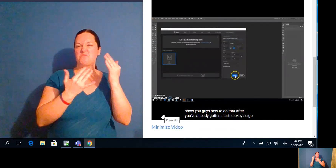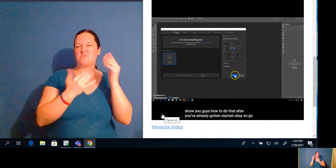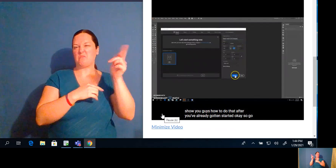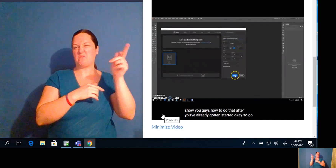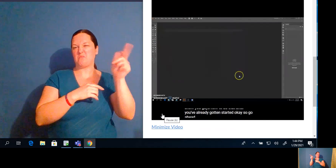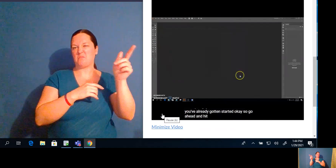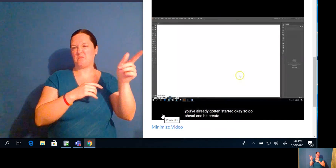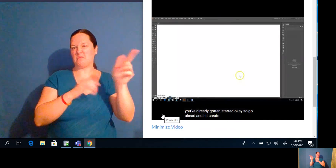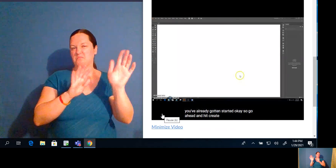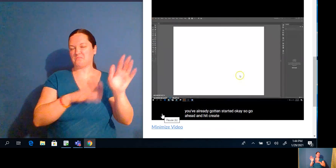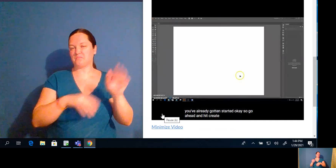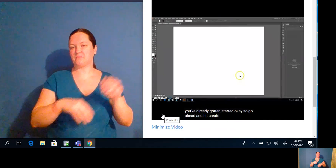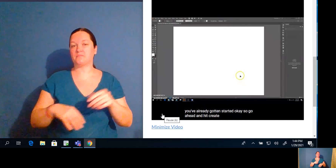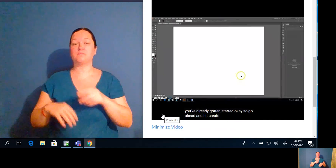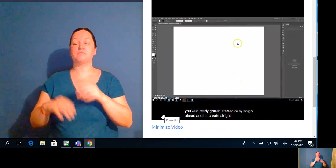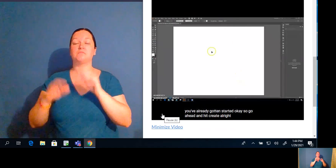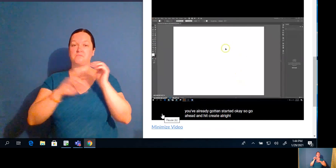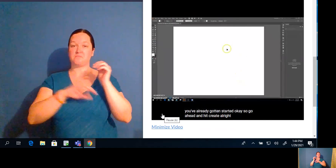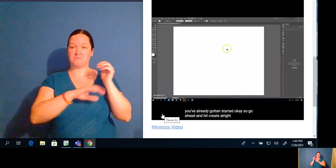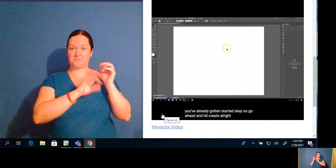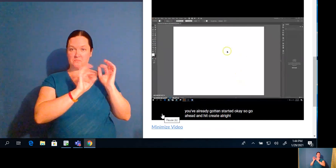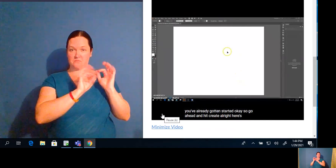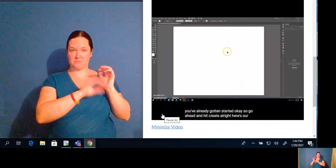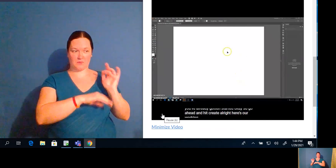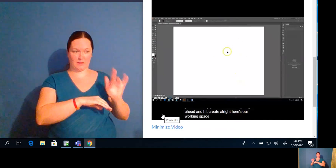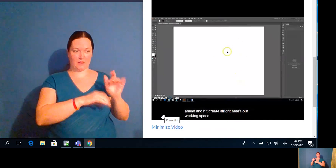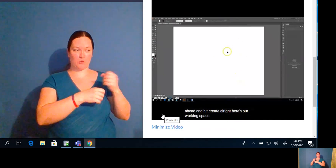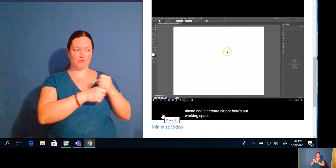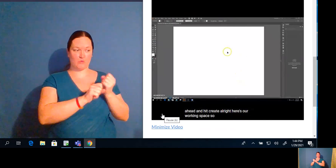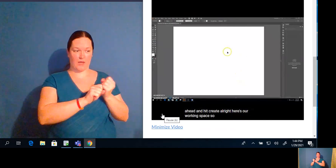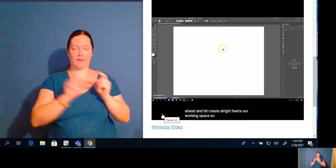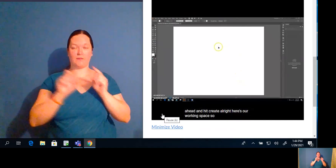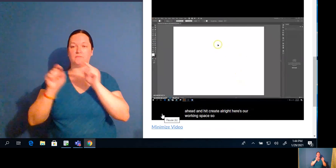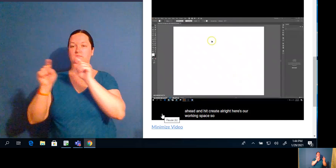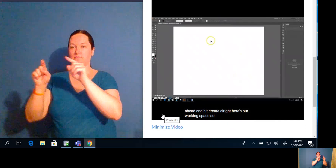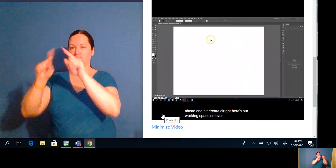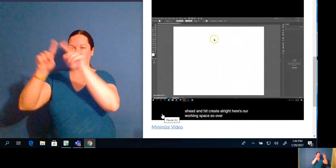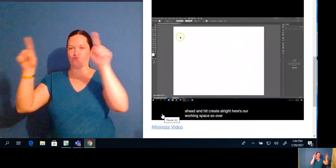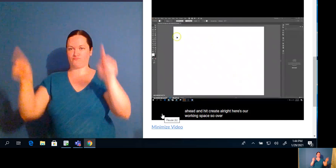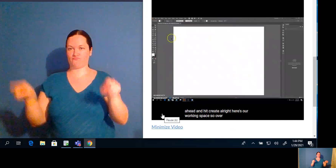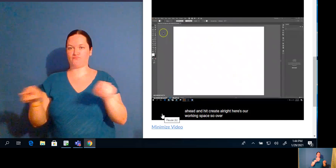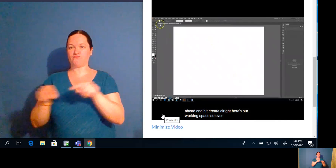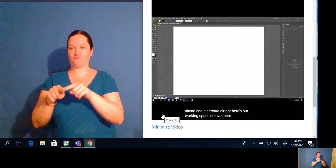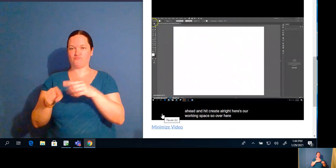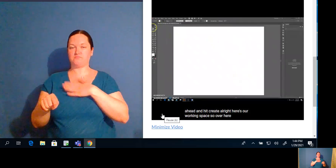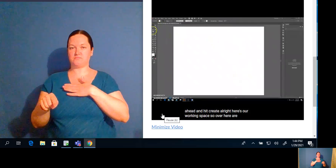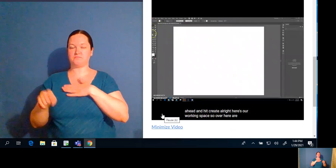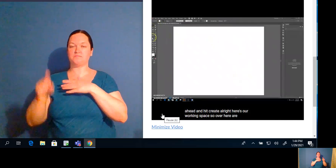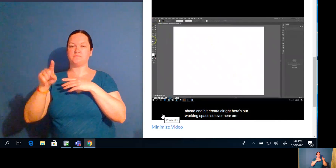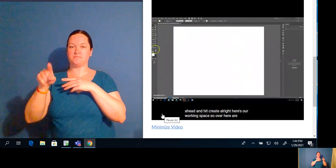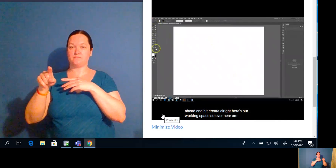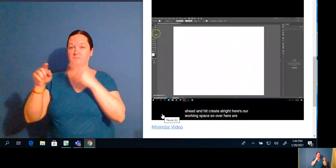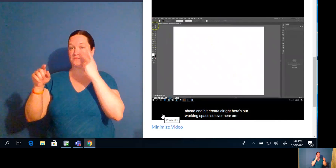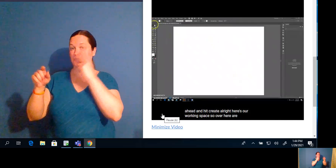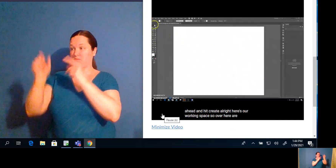Okay, so go ahead and hit create. All right, here's our working space. So over